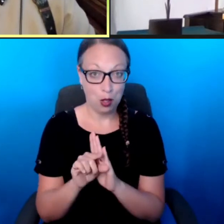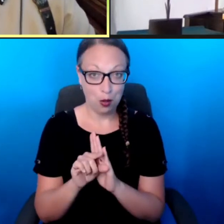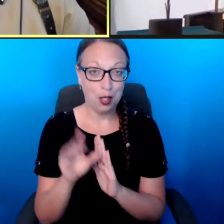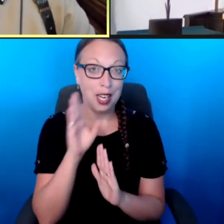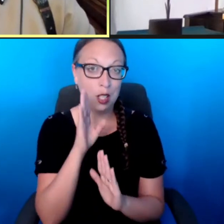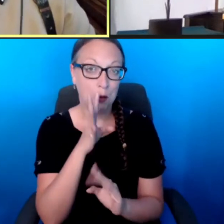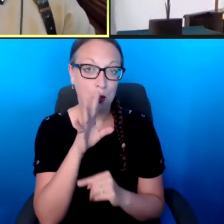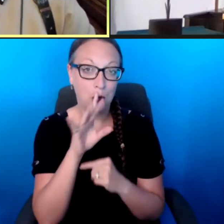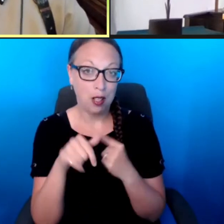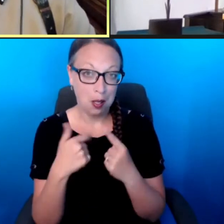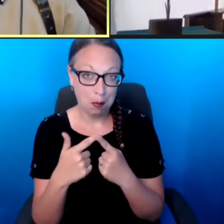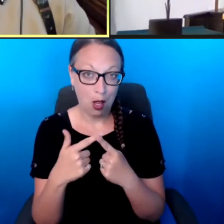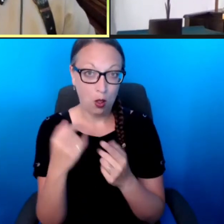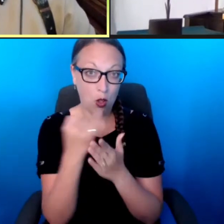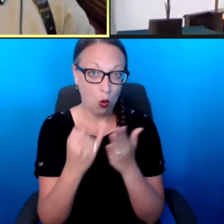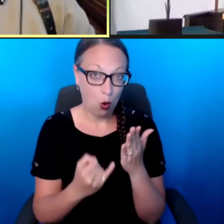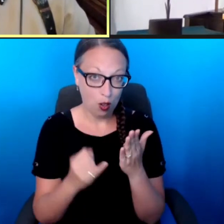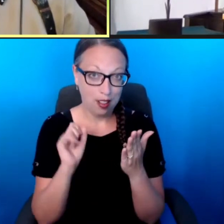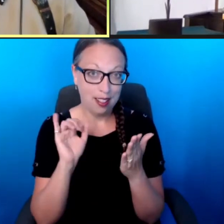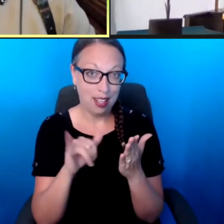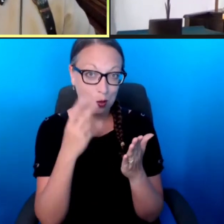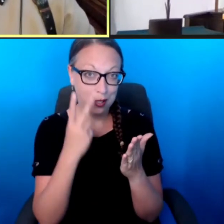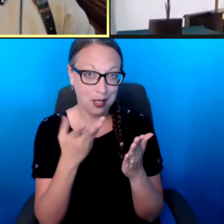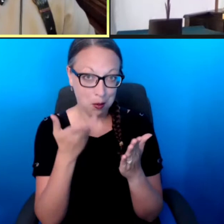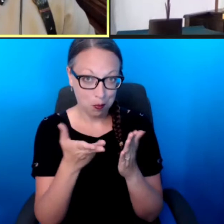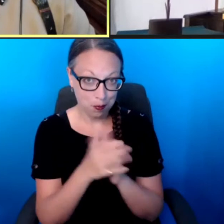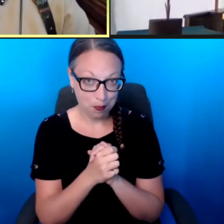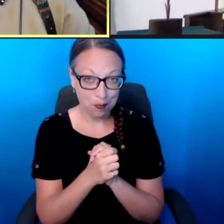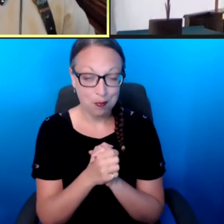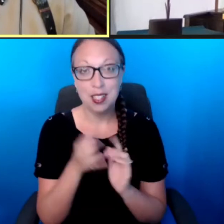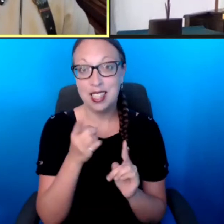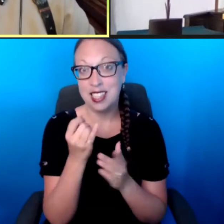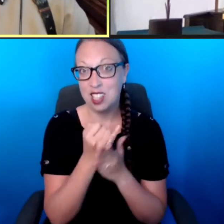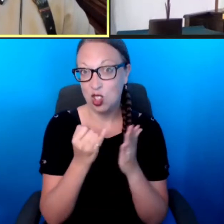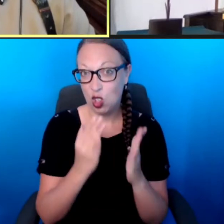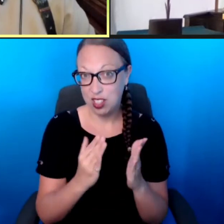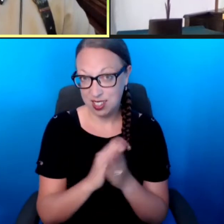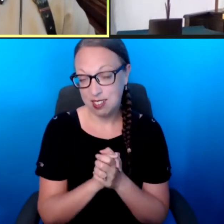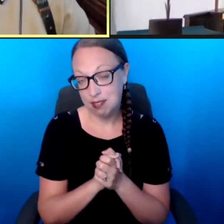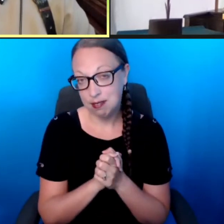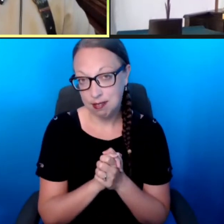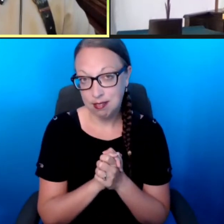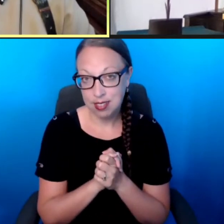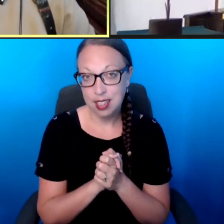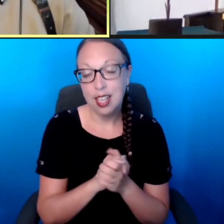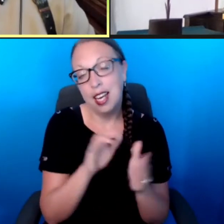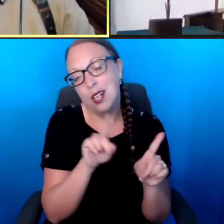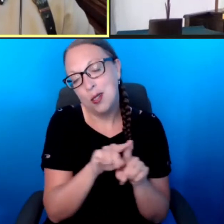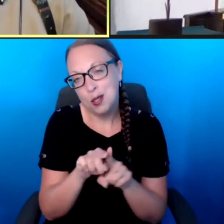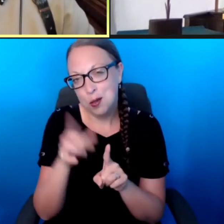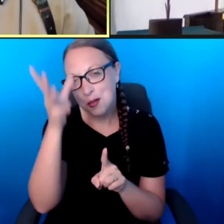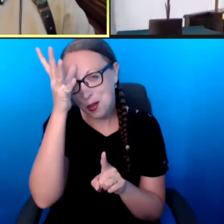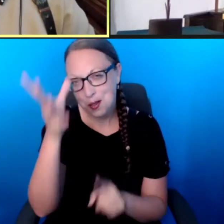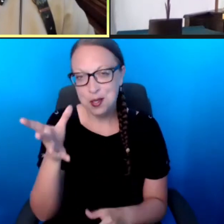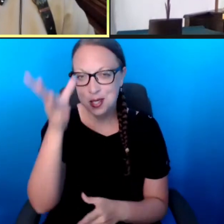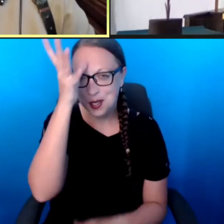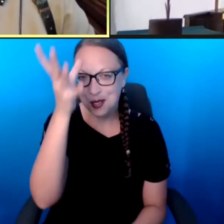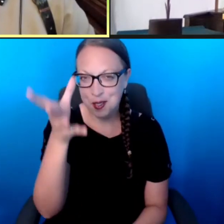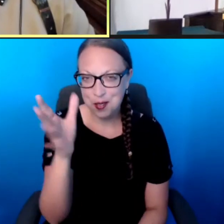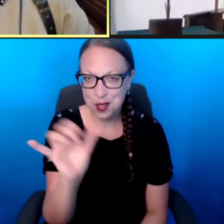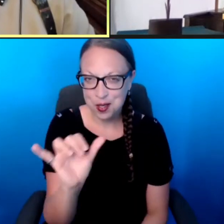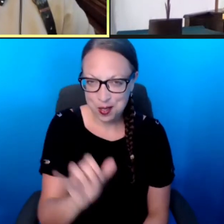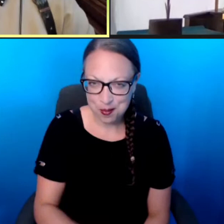you about the art pieces that you see there. He is an artist, beside being a father and grandfather. And